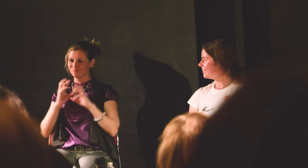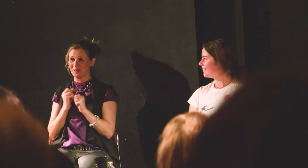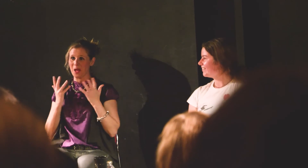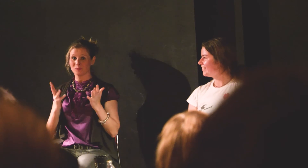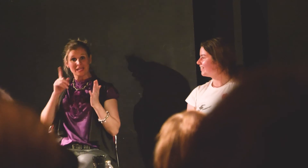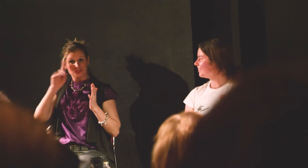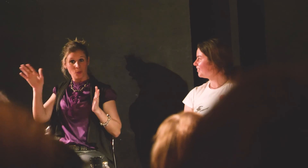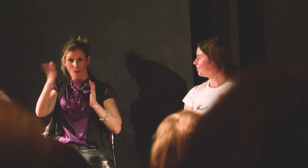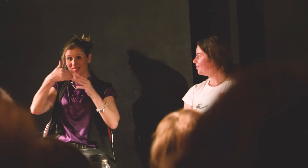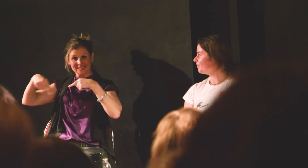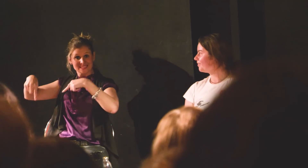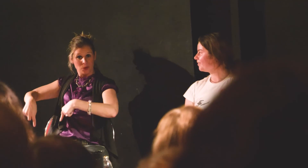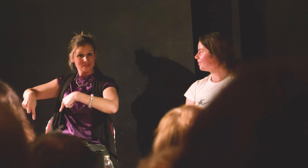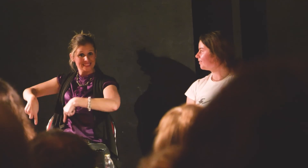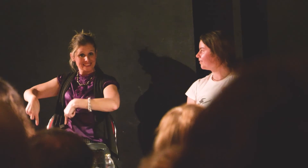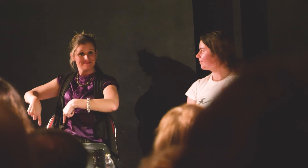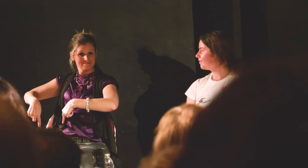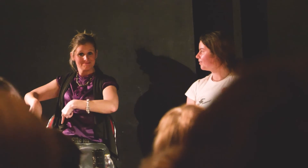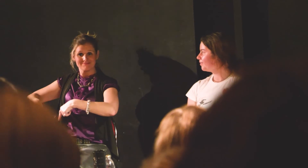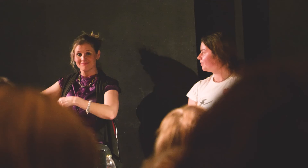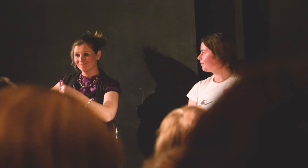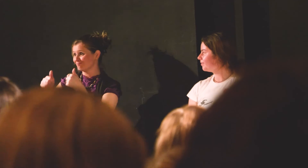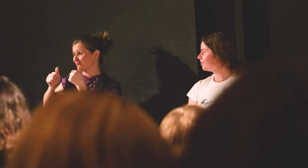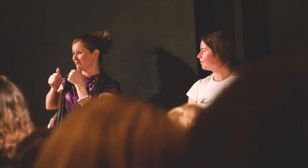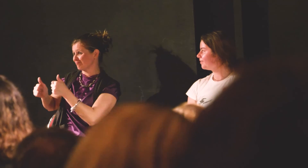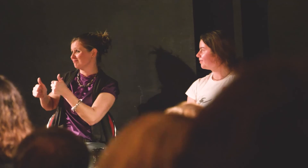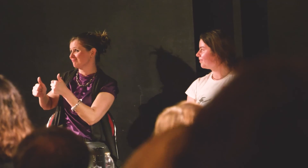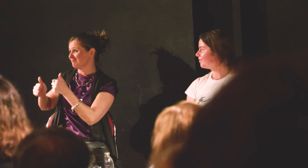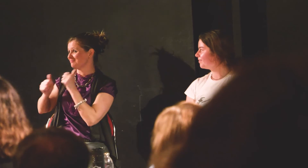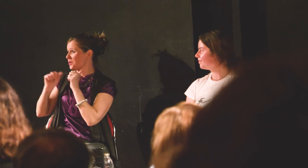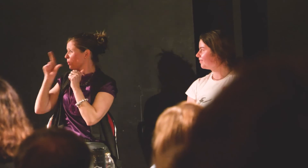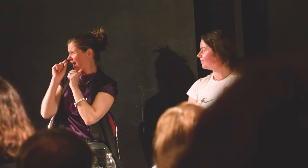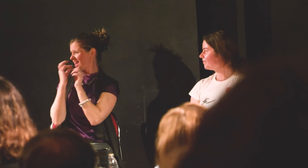All right, so we'll leave it at that. And